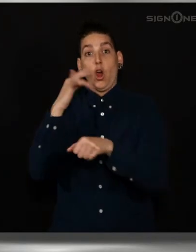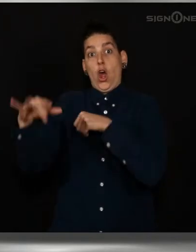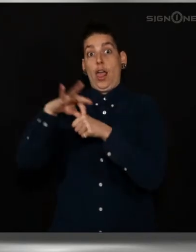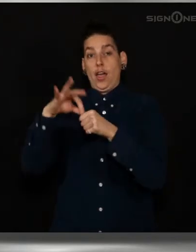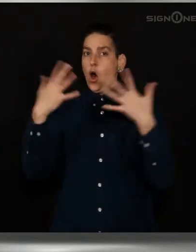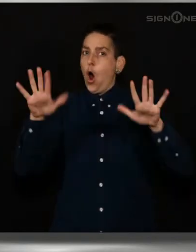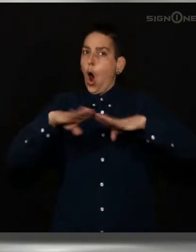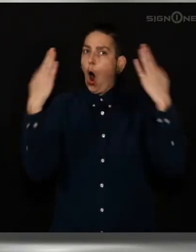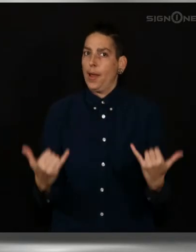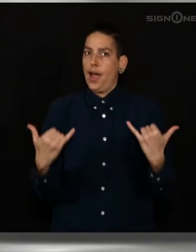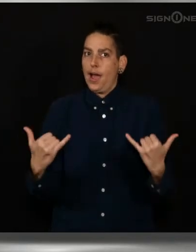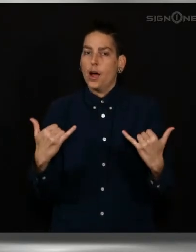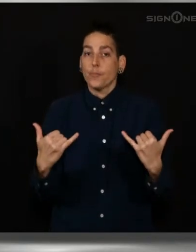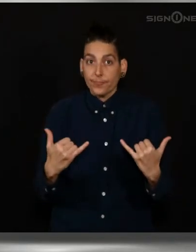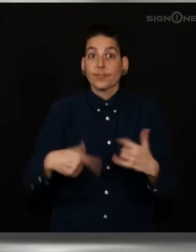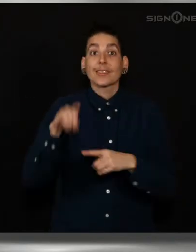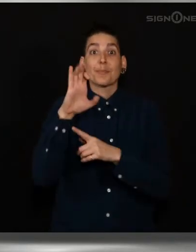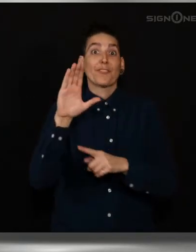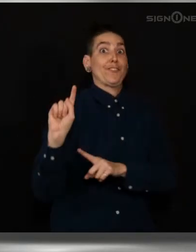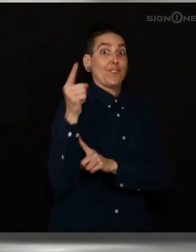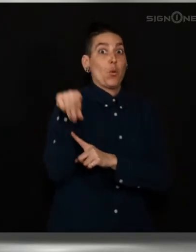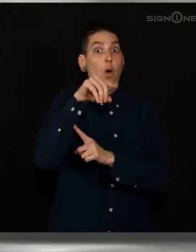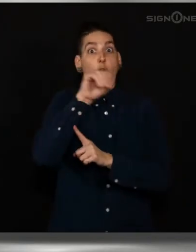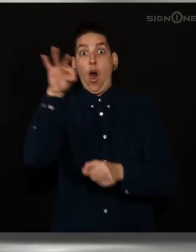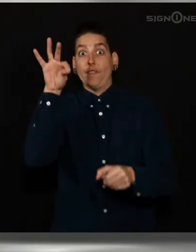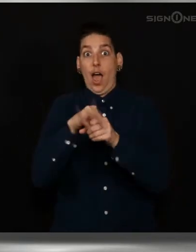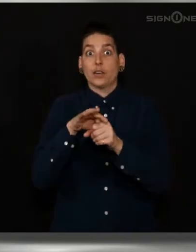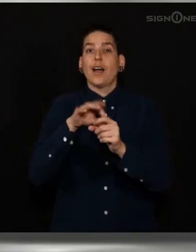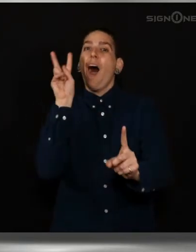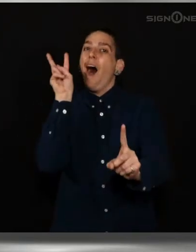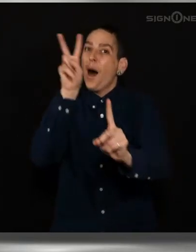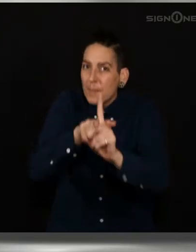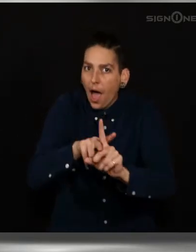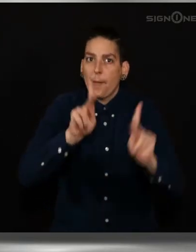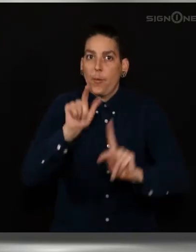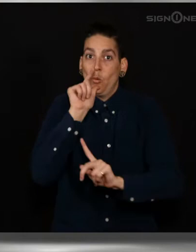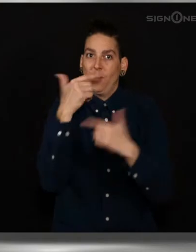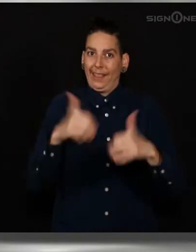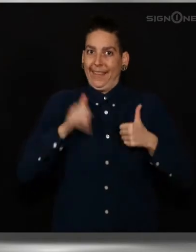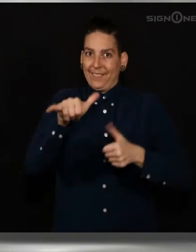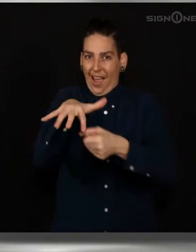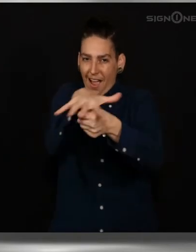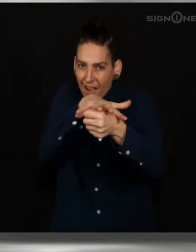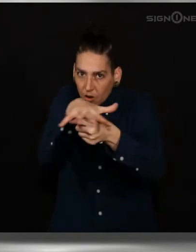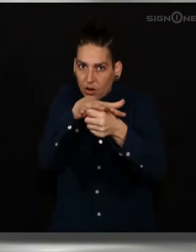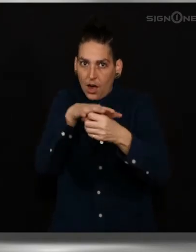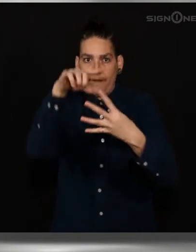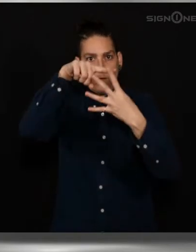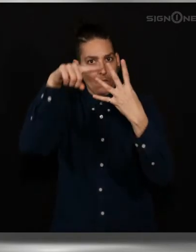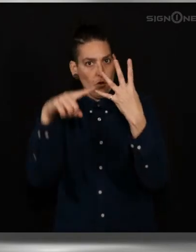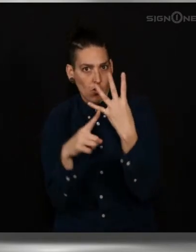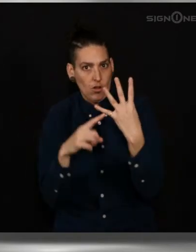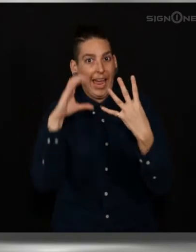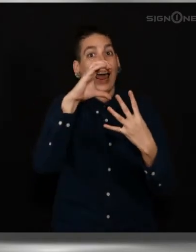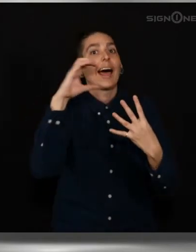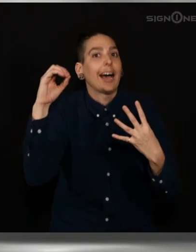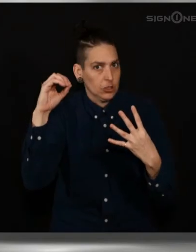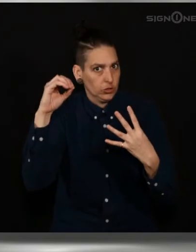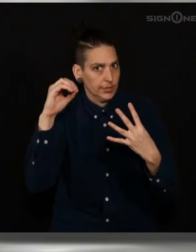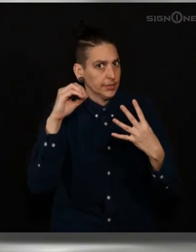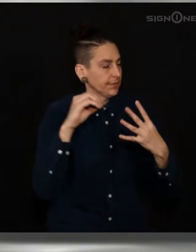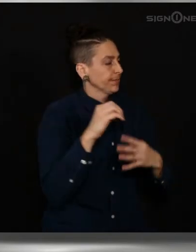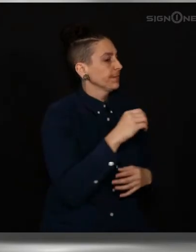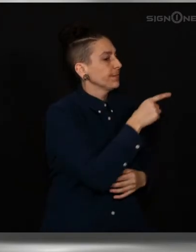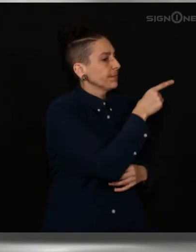live in the following areas: Clark and Oconee counties for district attorney, parts of Clayton, Fulton, and DeKalb counties for